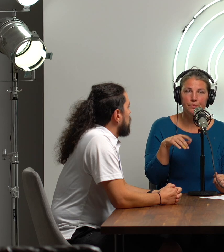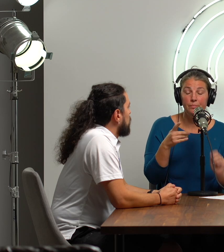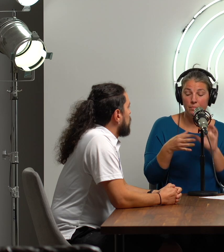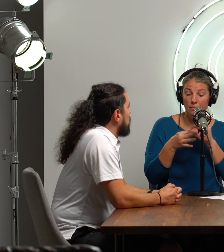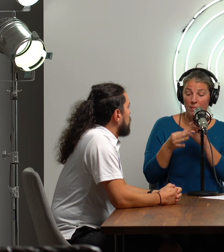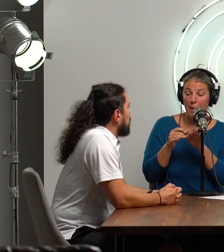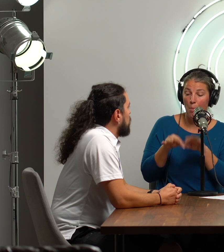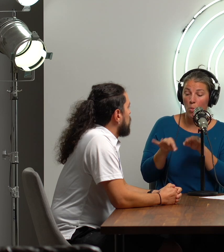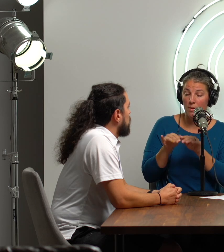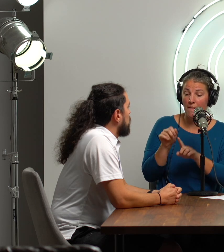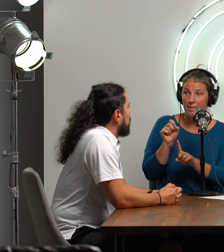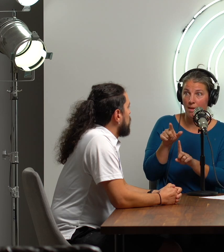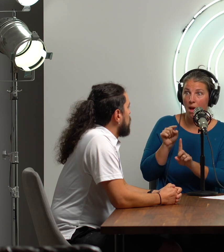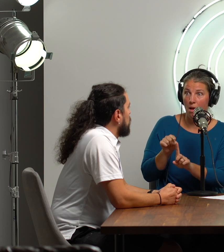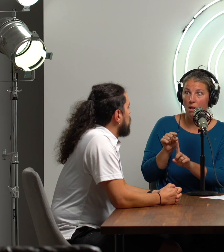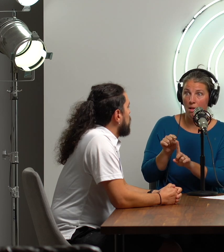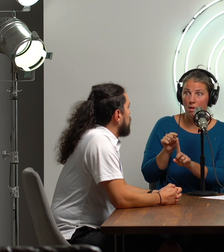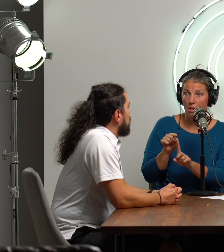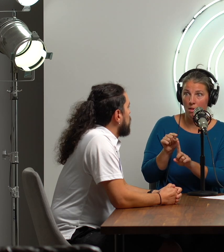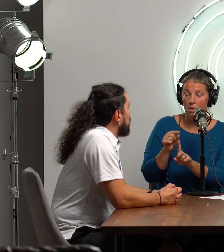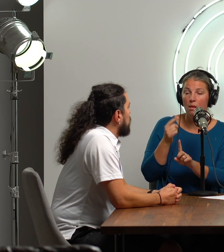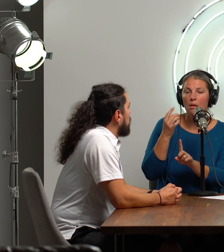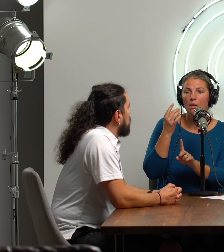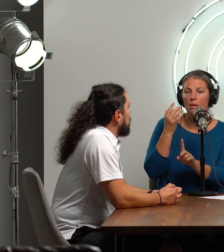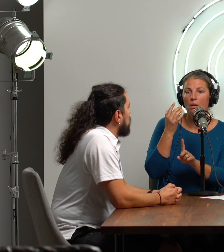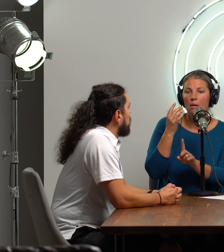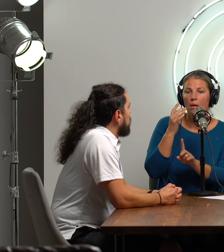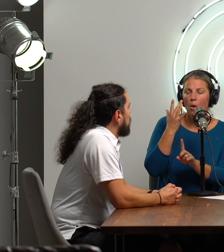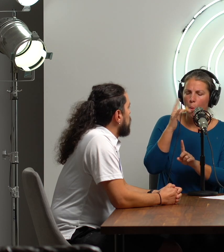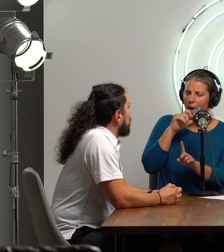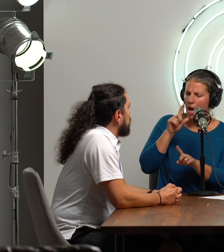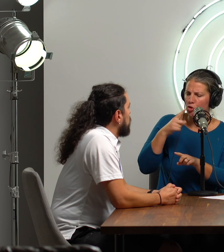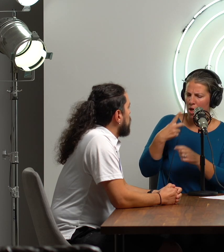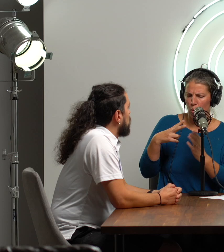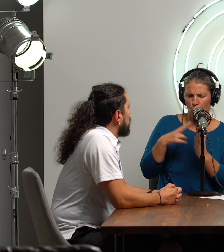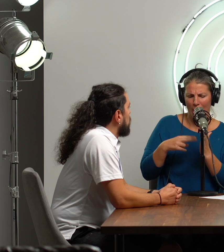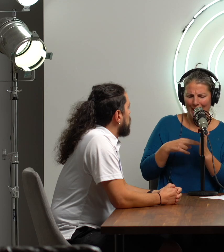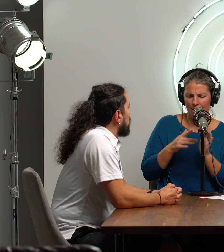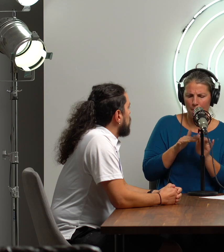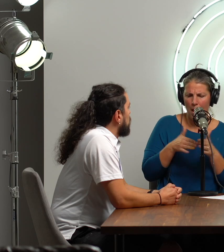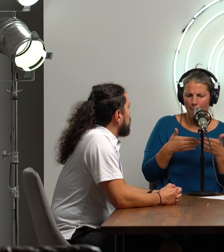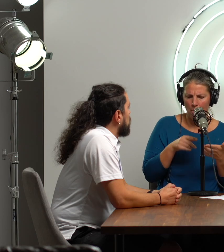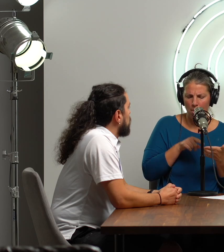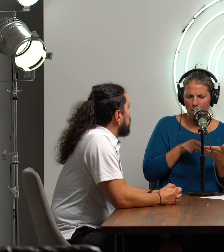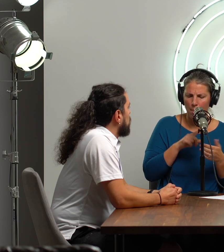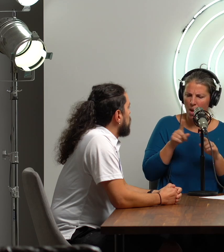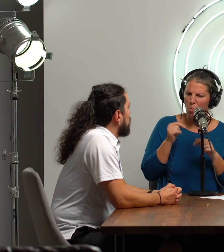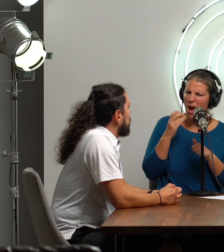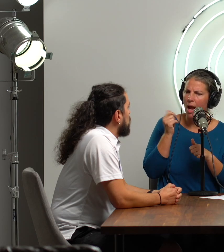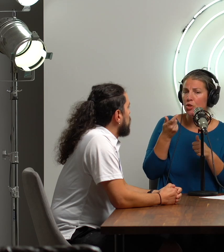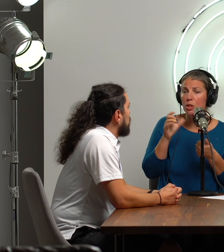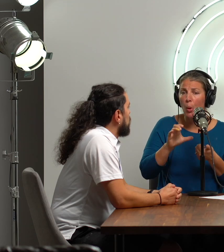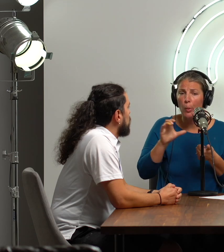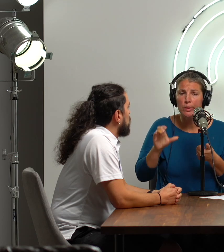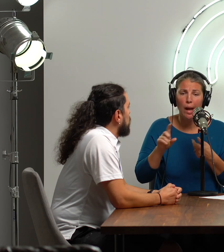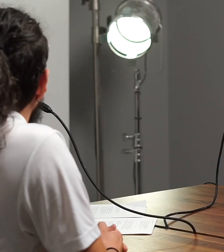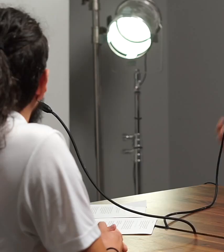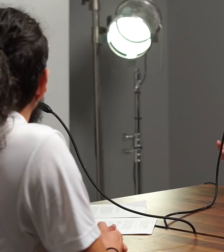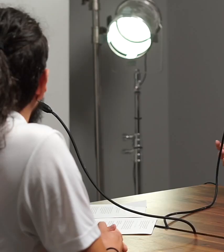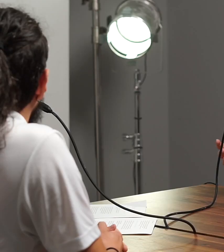of asl why not just reading the bible but why not just closed caption everything or lip read everything